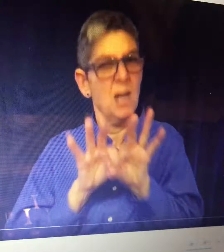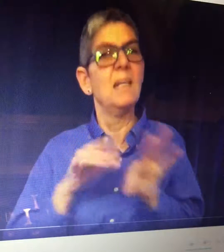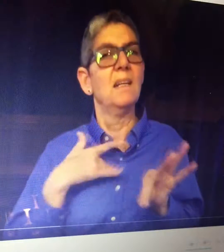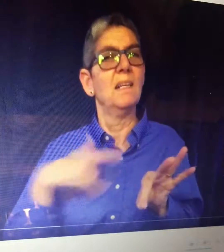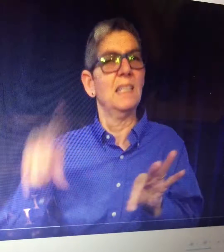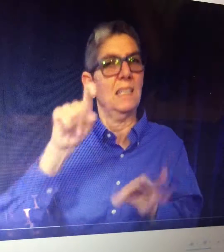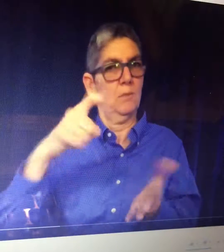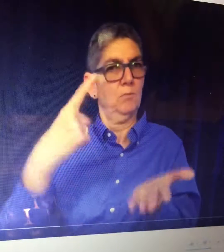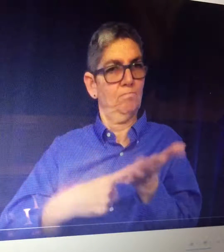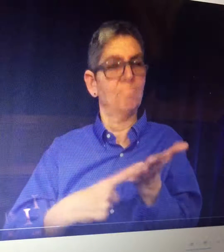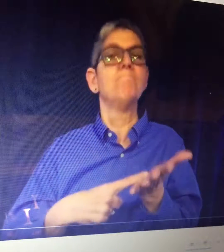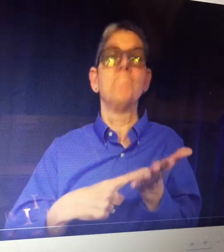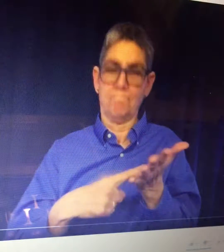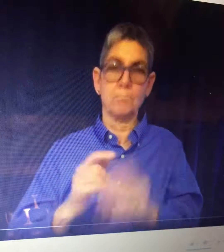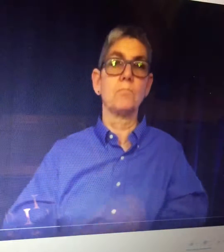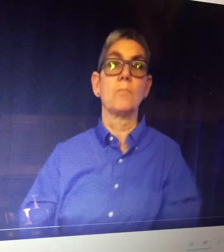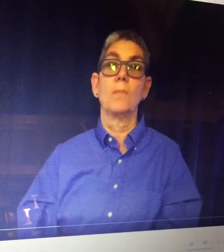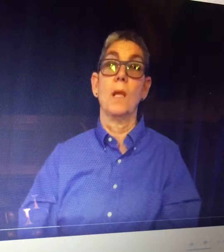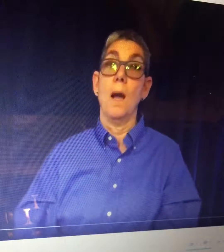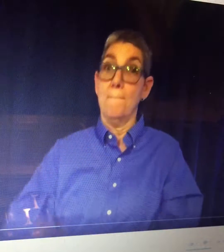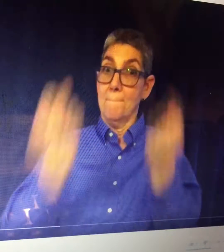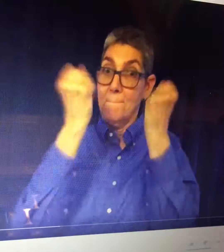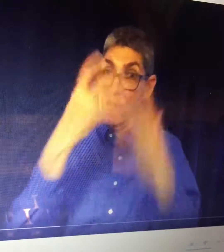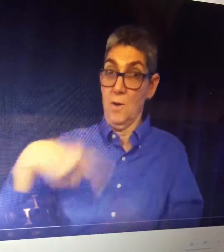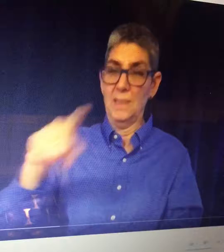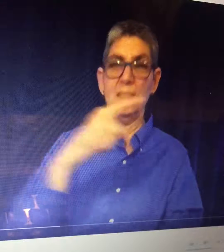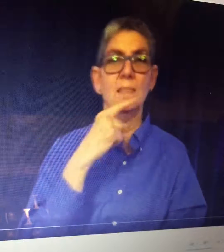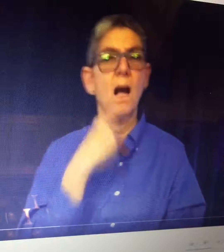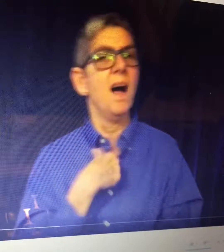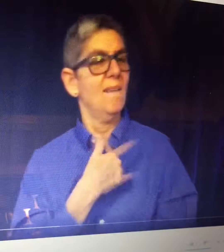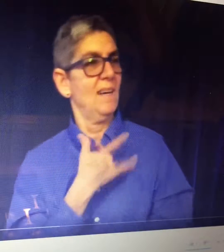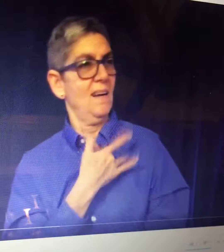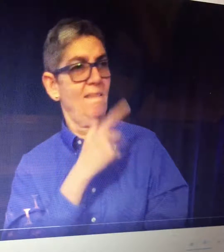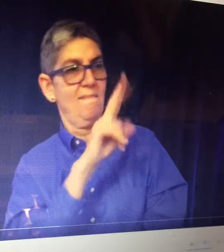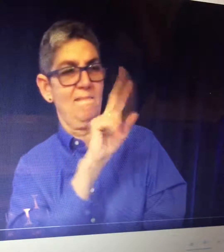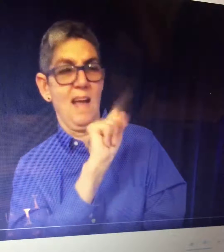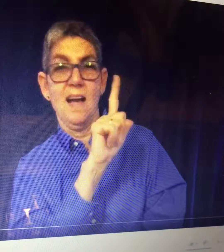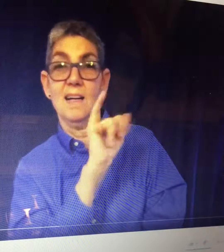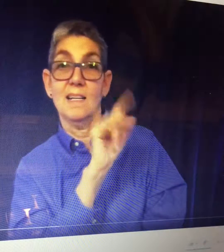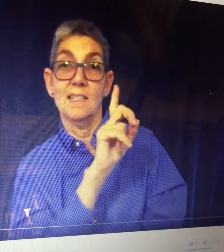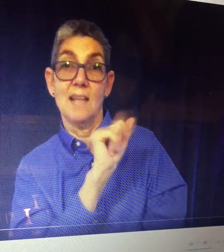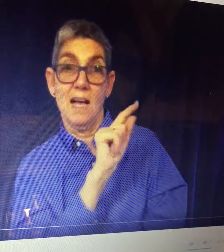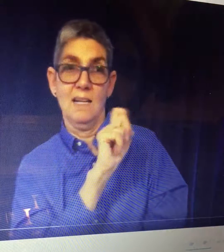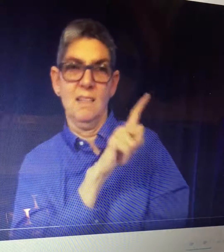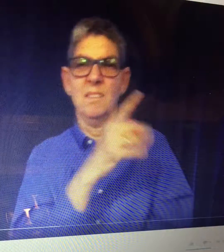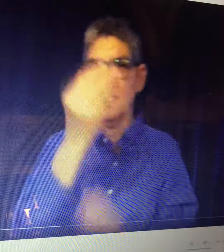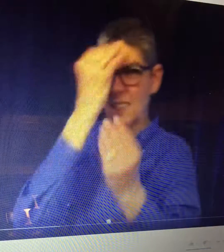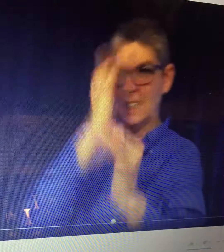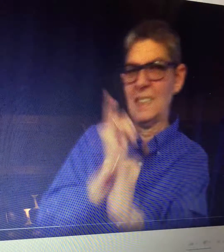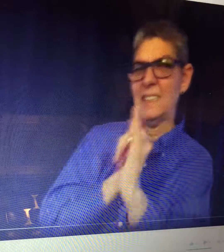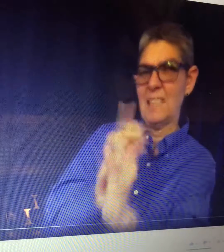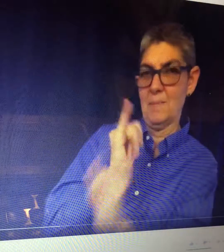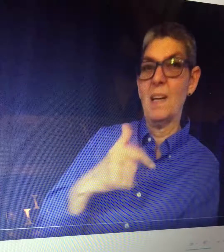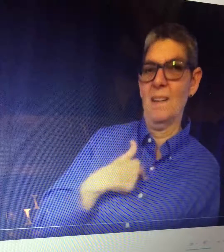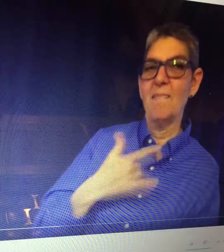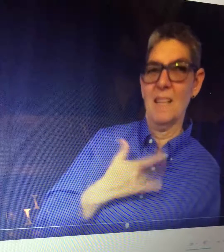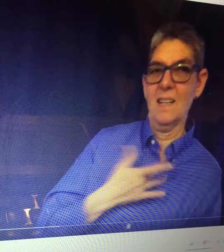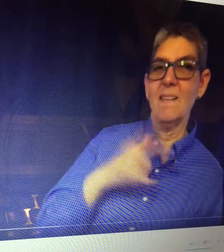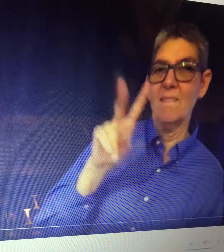So what's the meaning of this topic? It's very important for discussion. Many of you said you felt validated, and I want to let you know that